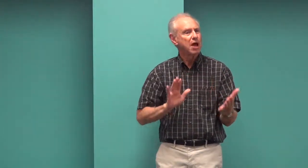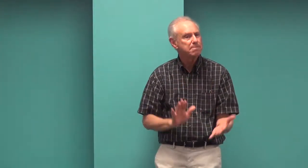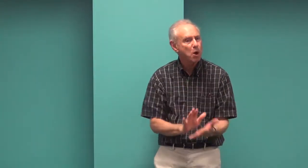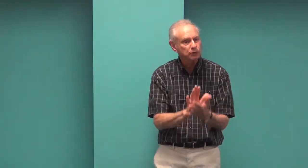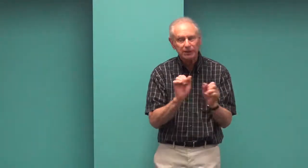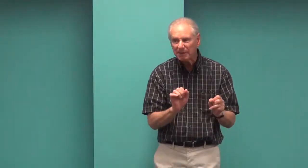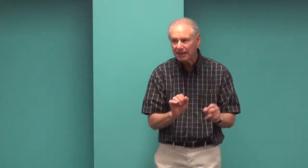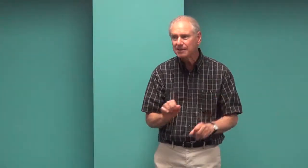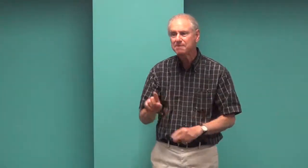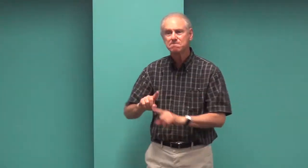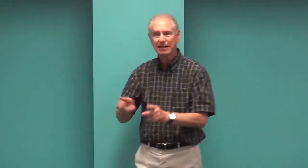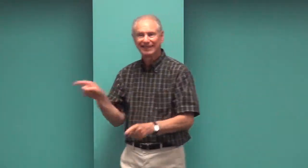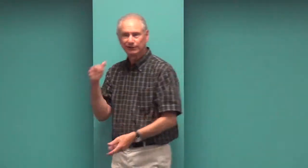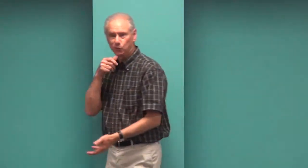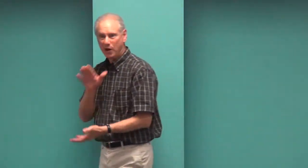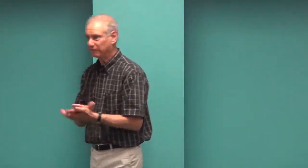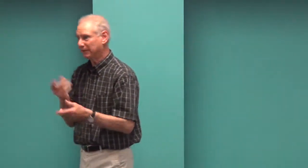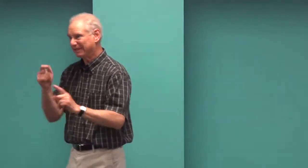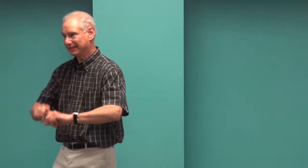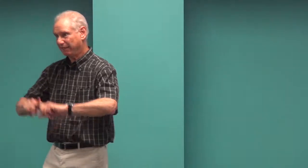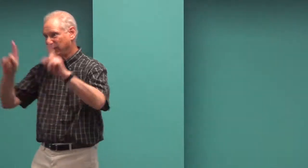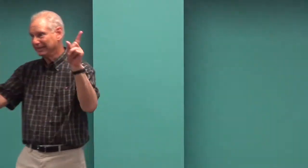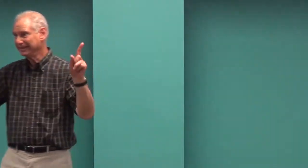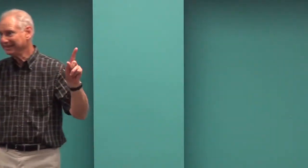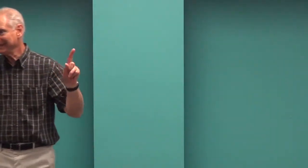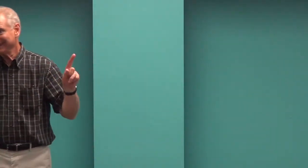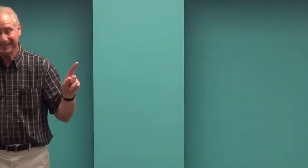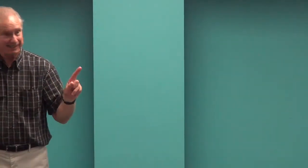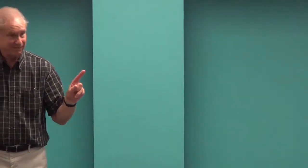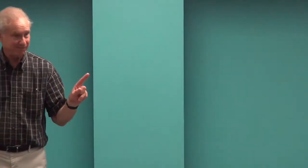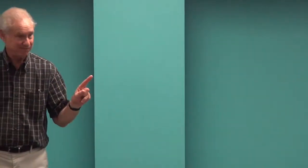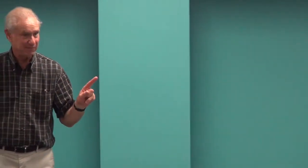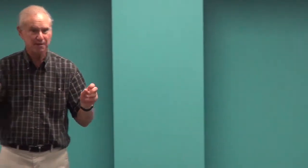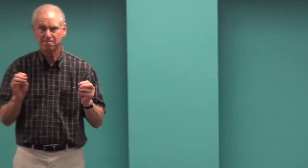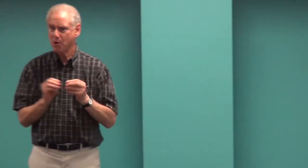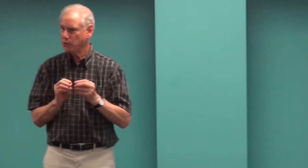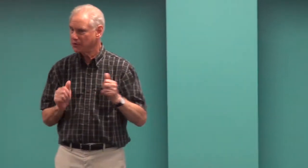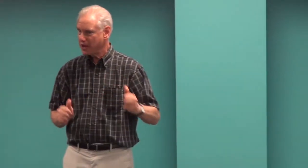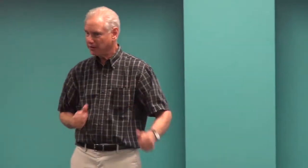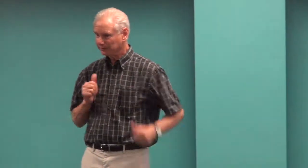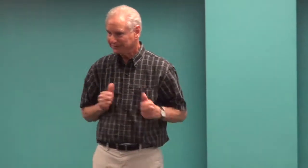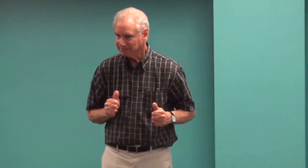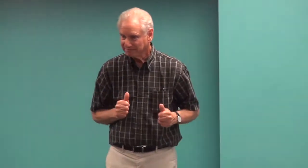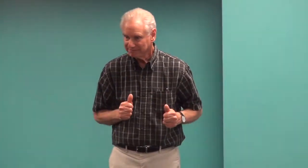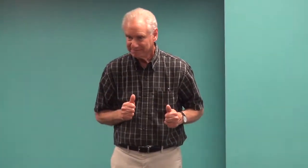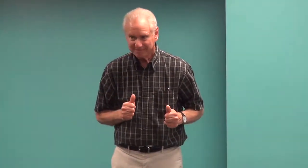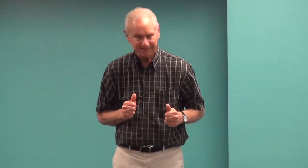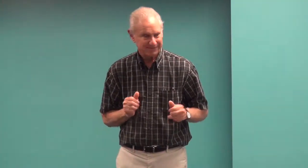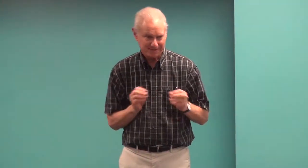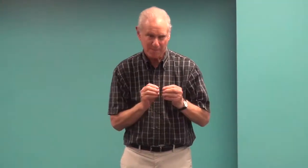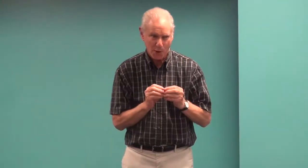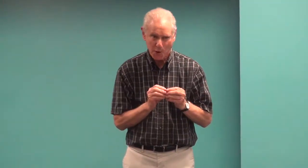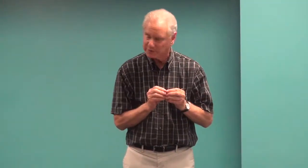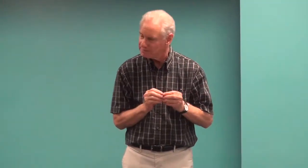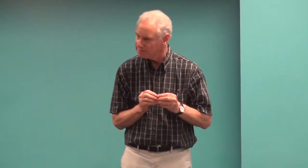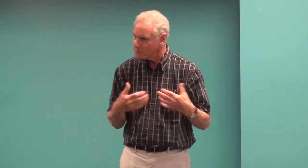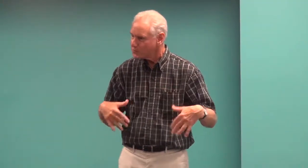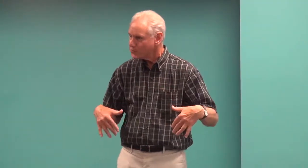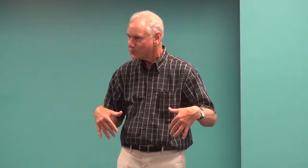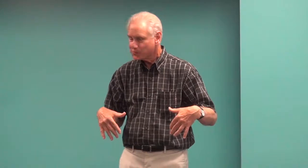Herb is nice and approachable. However, his wife's a little bit different. She's a little bit more aggressive.